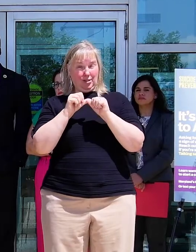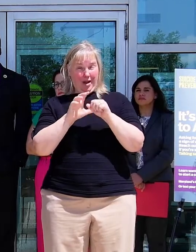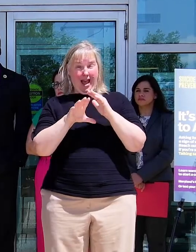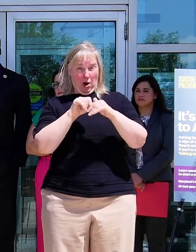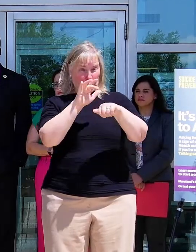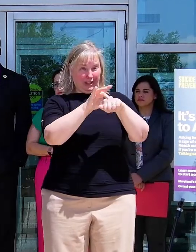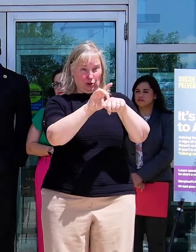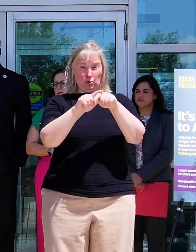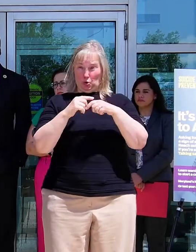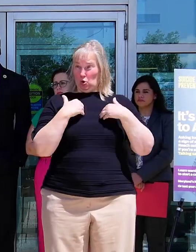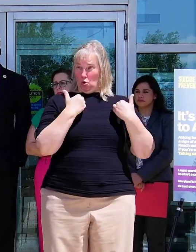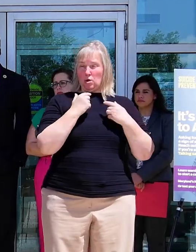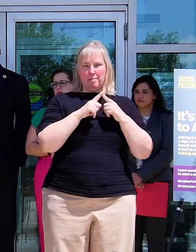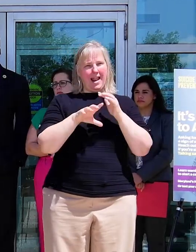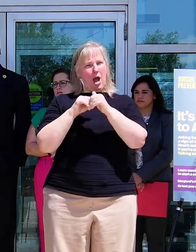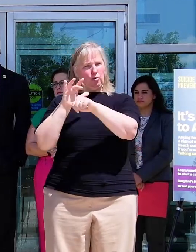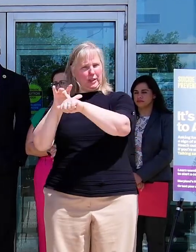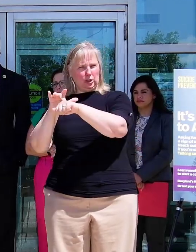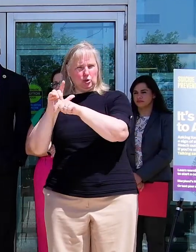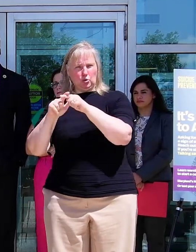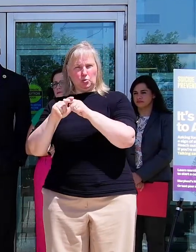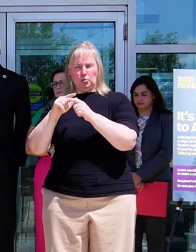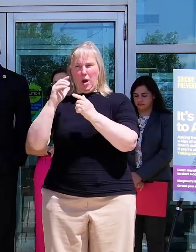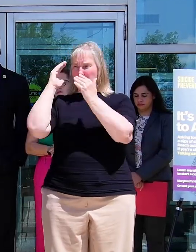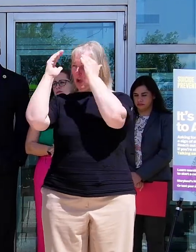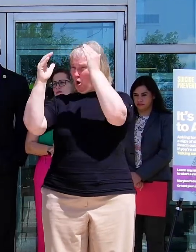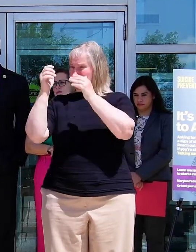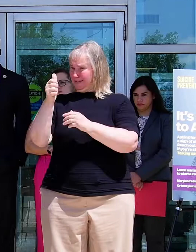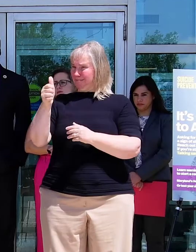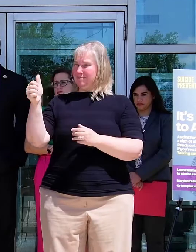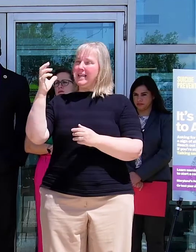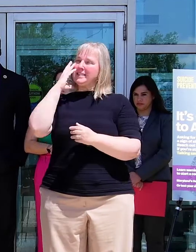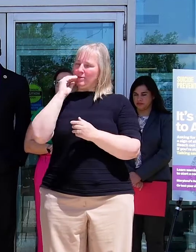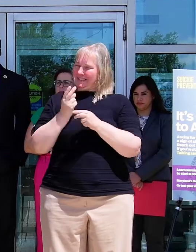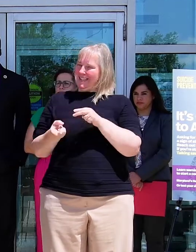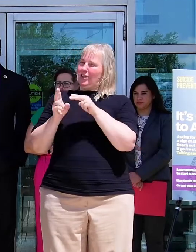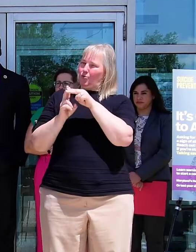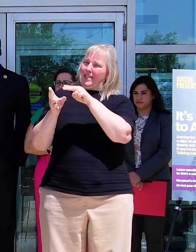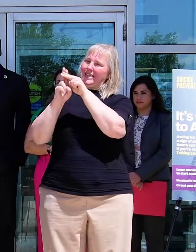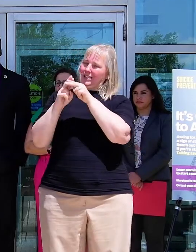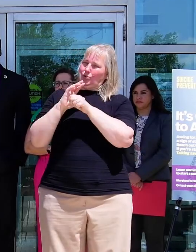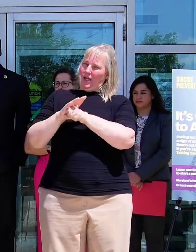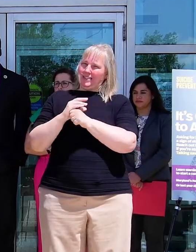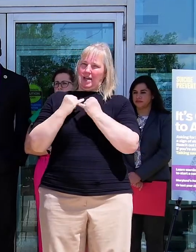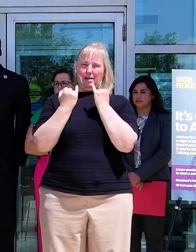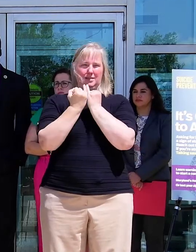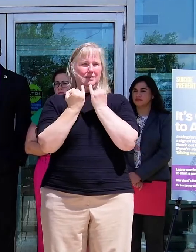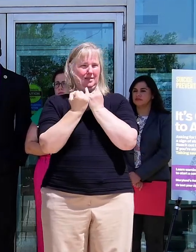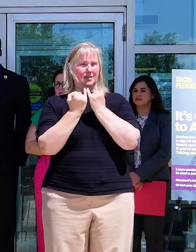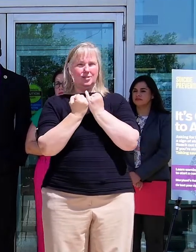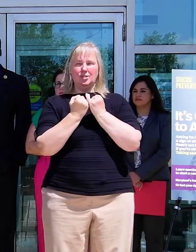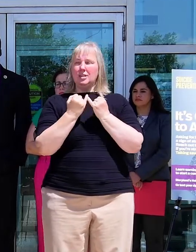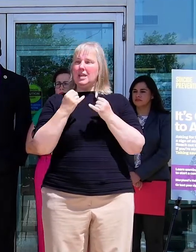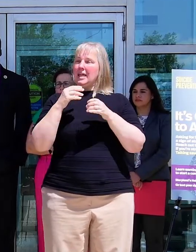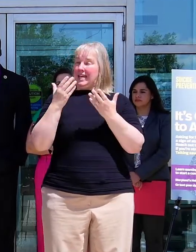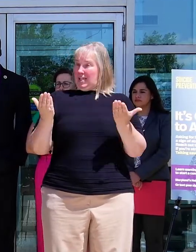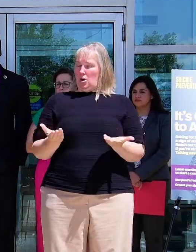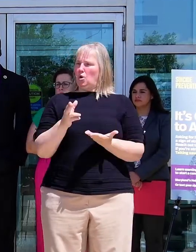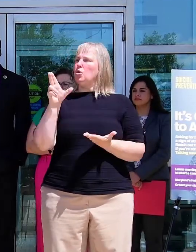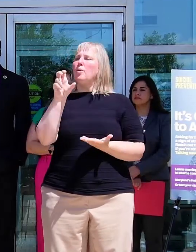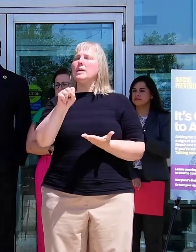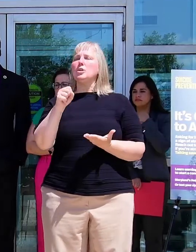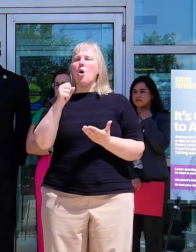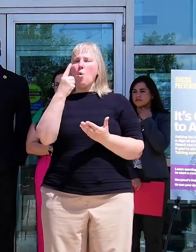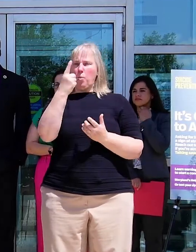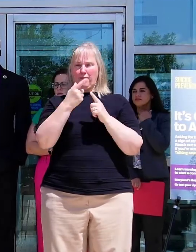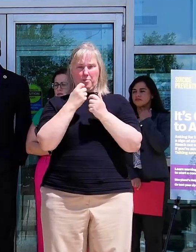but to outreach to adults who are experiencing increased stress and isolation. In the United States, 1